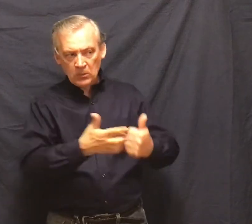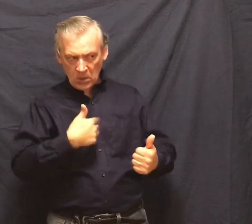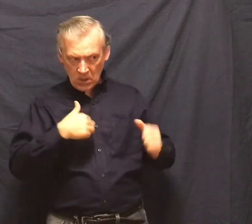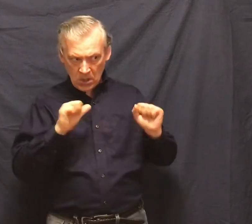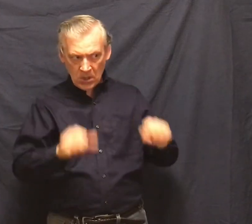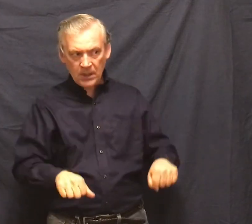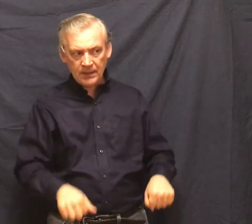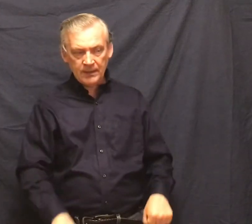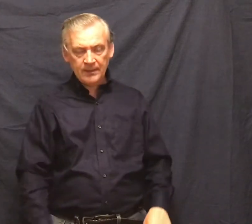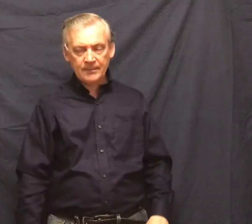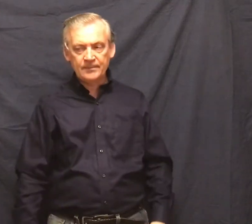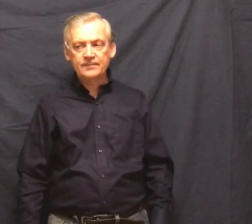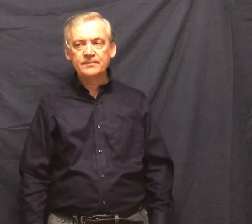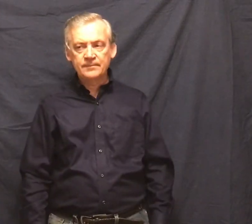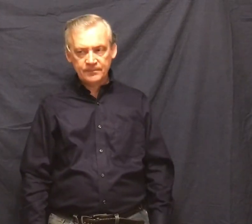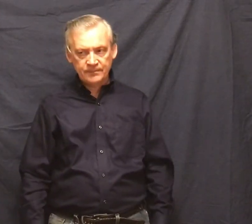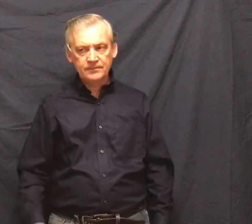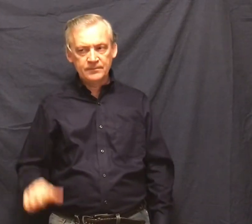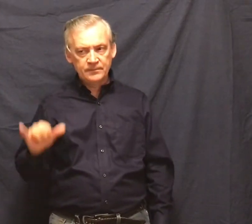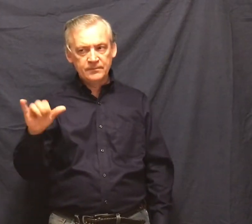Yes, said Candy, I remember.